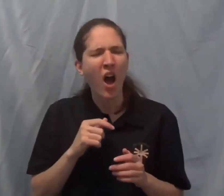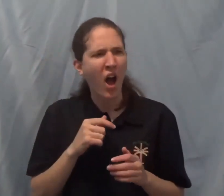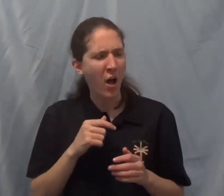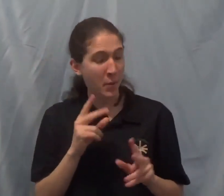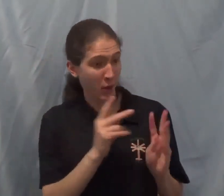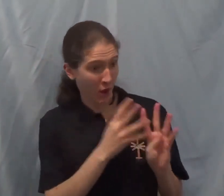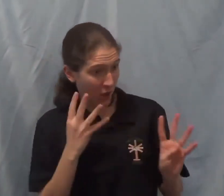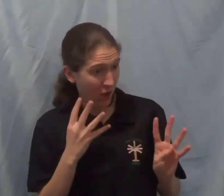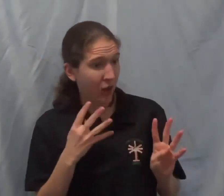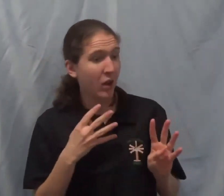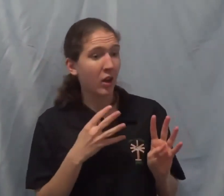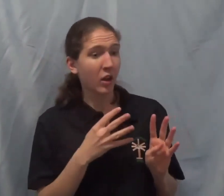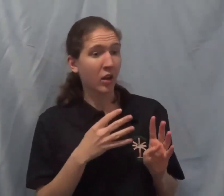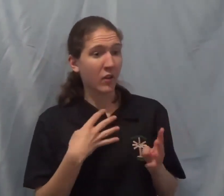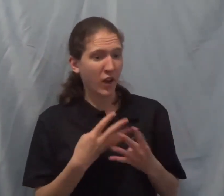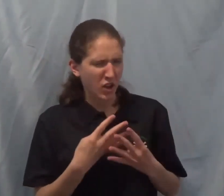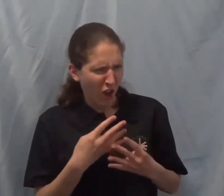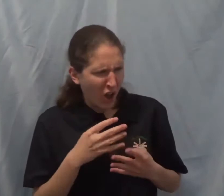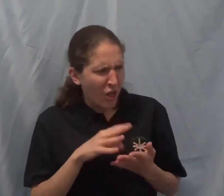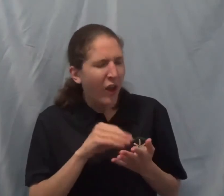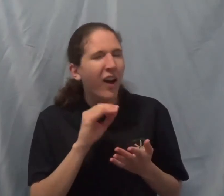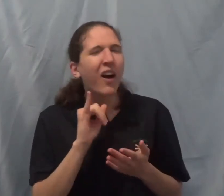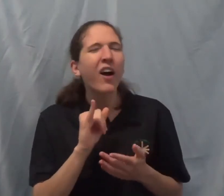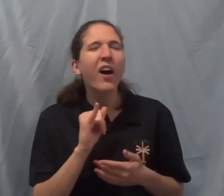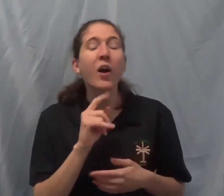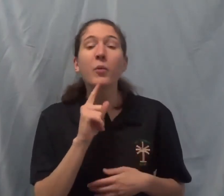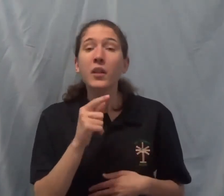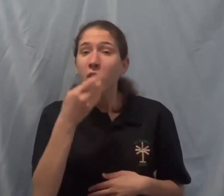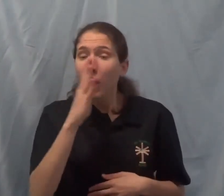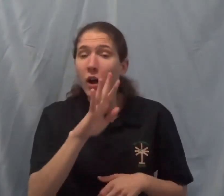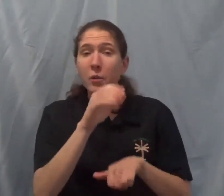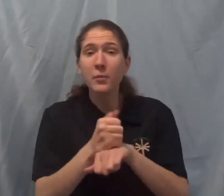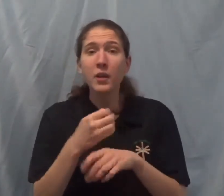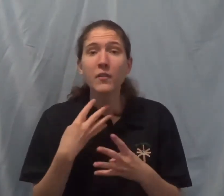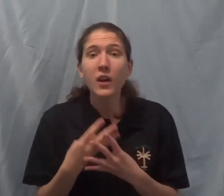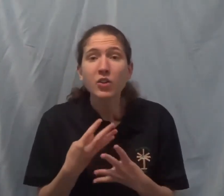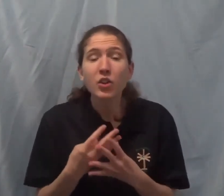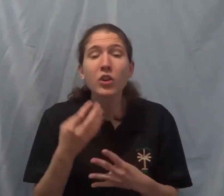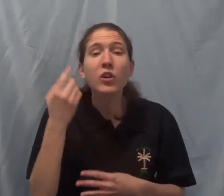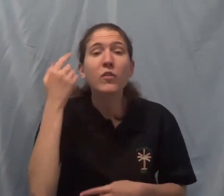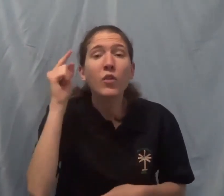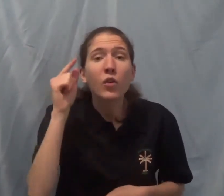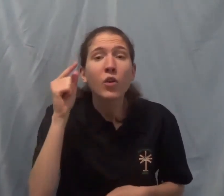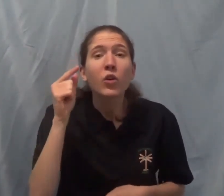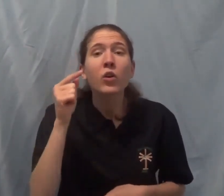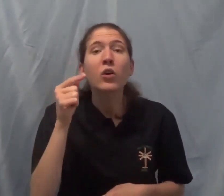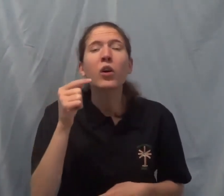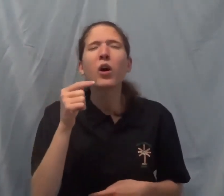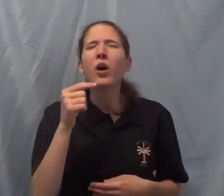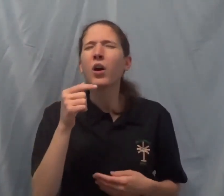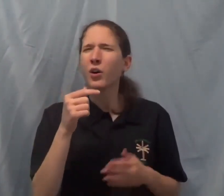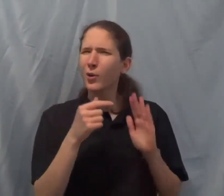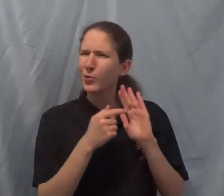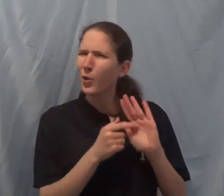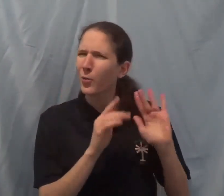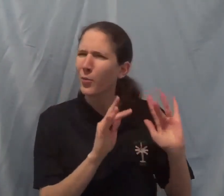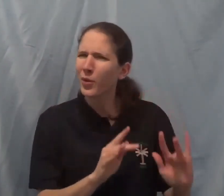not consigned to the sacraments. It's his show. He can do whatever he wants with his show. But I realized that it was an